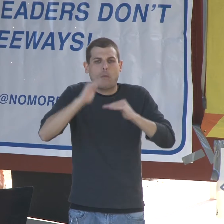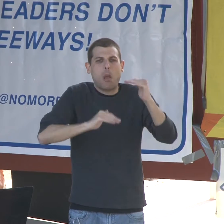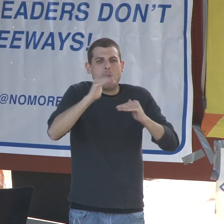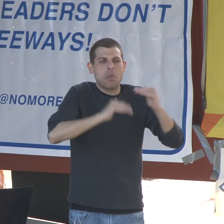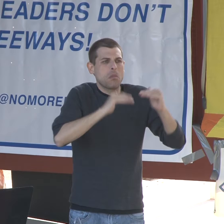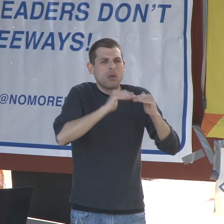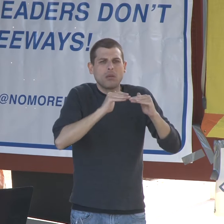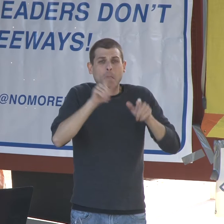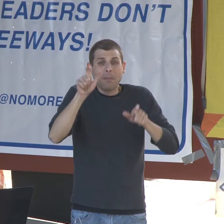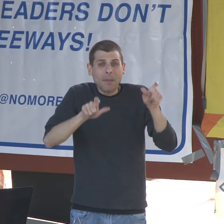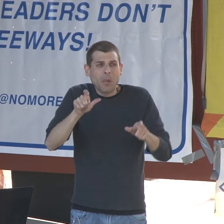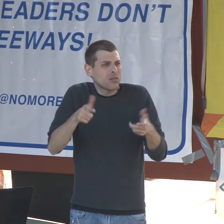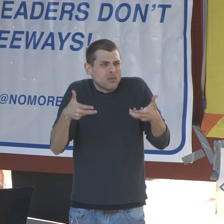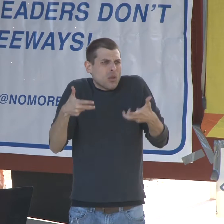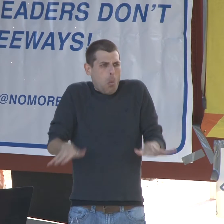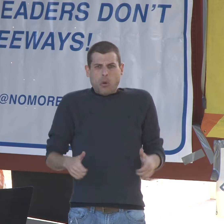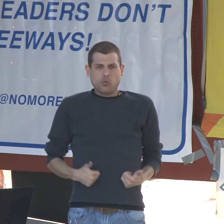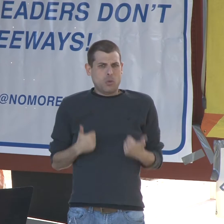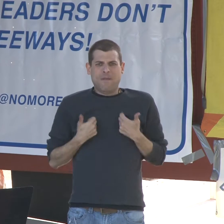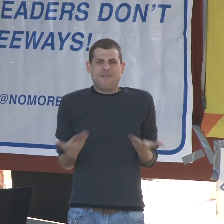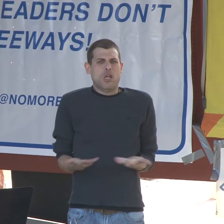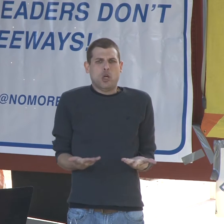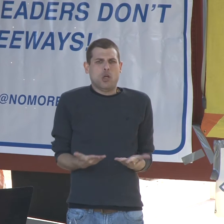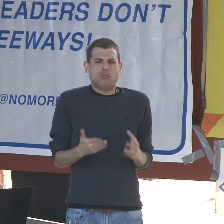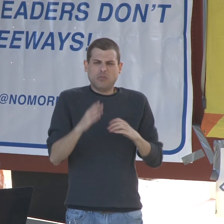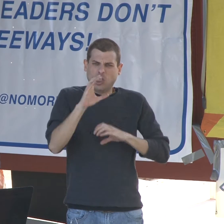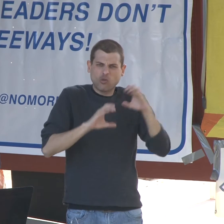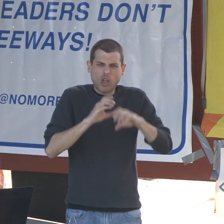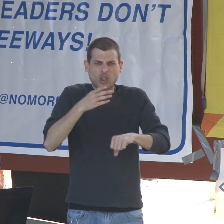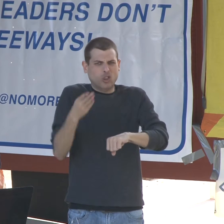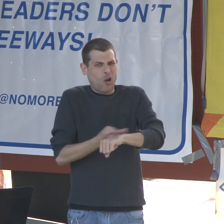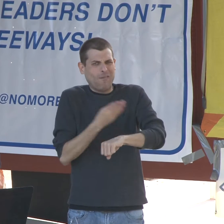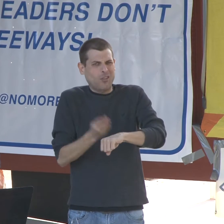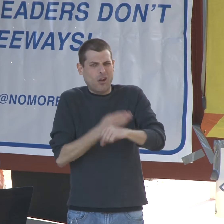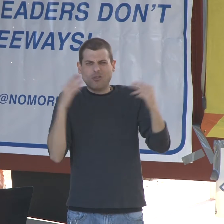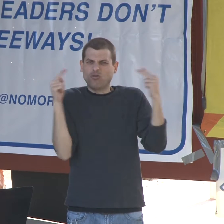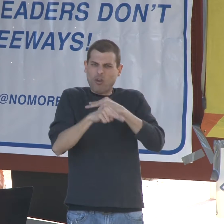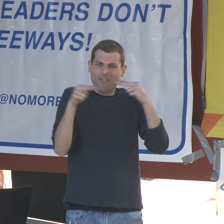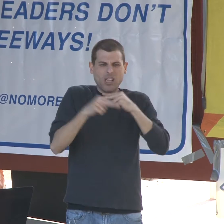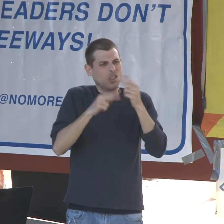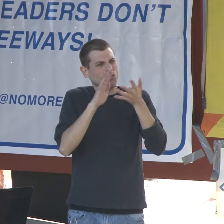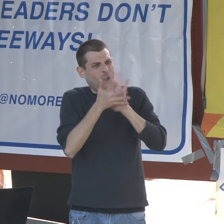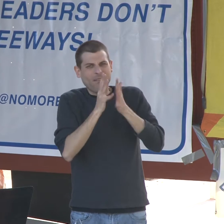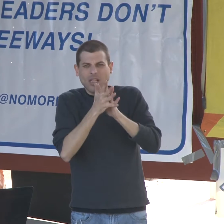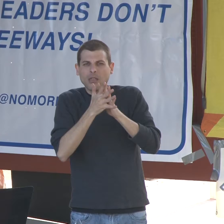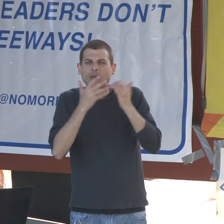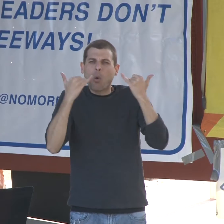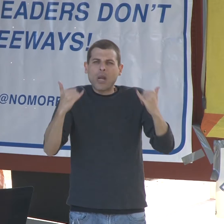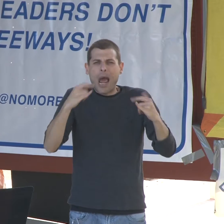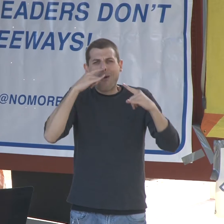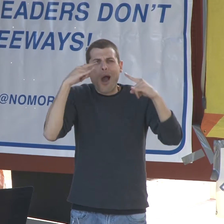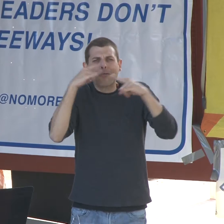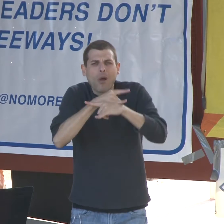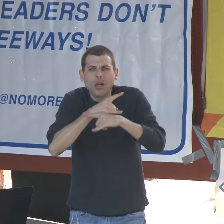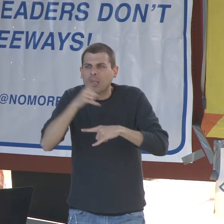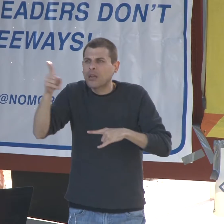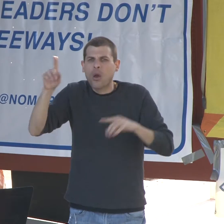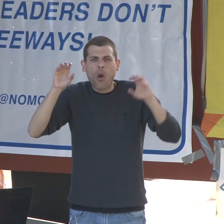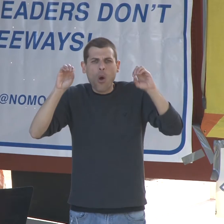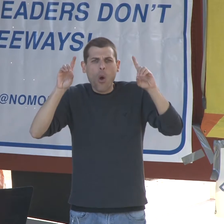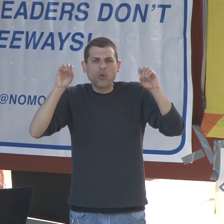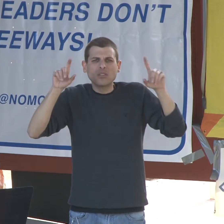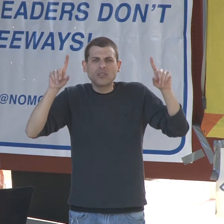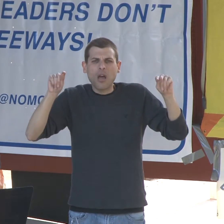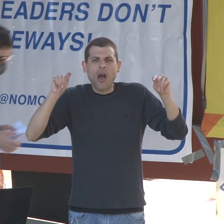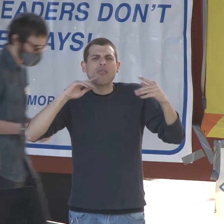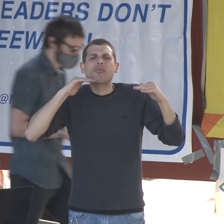in the middle of all this traffic. And it's ironic that ODOT is coming back and pretending